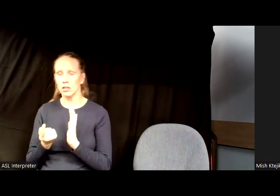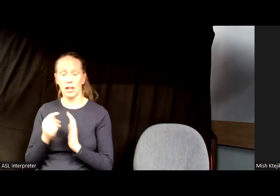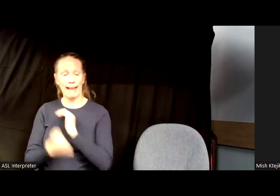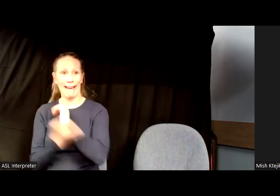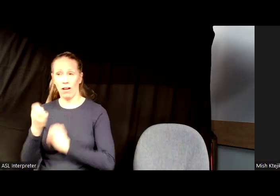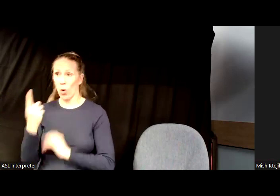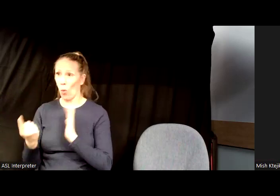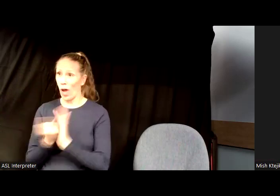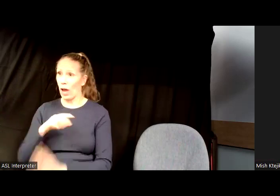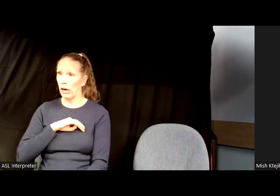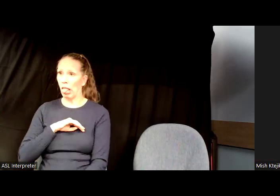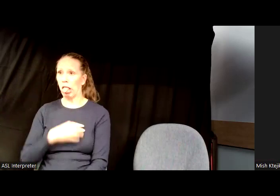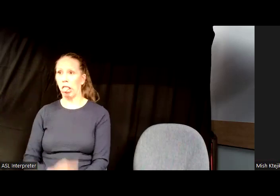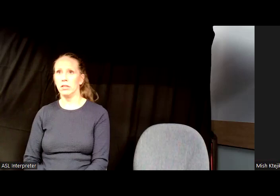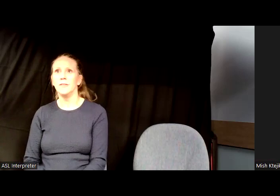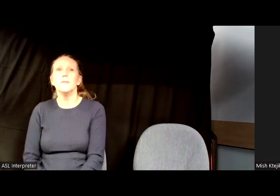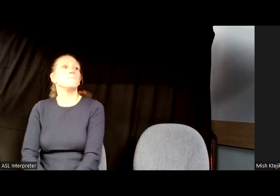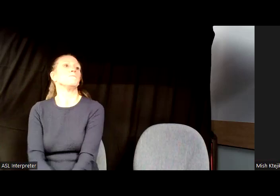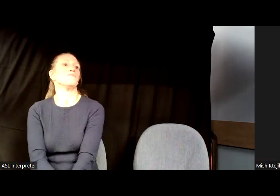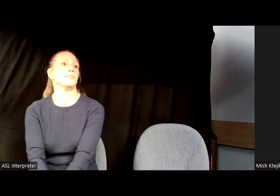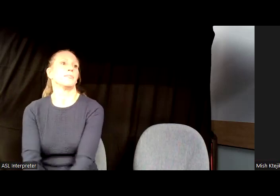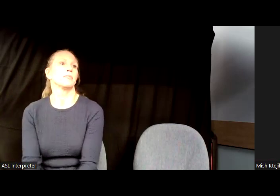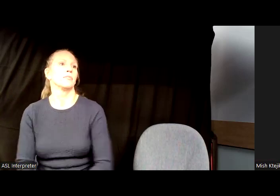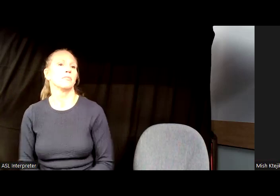bad. Got an hour.